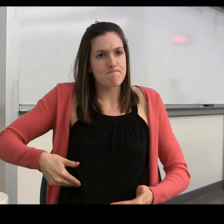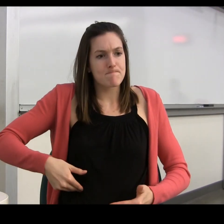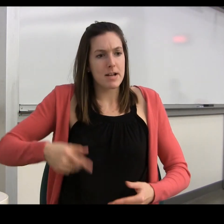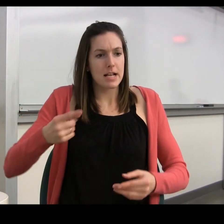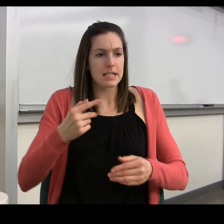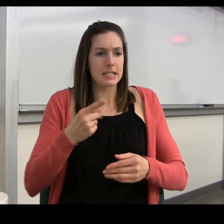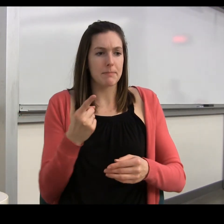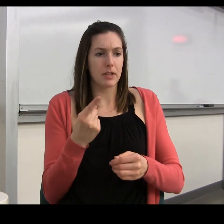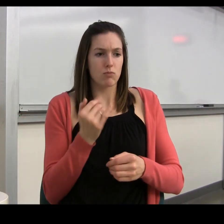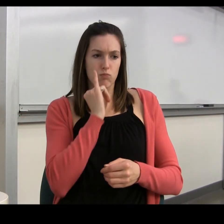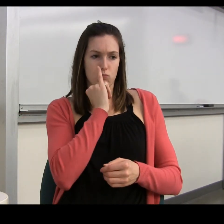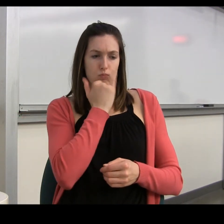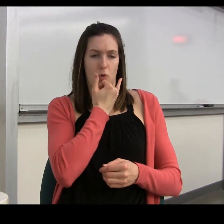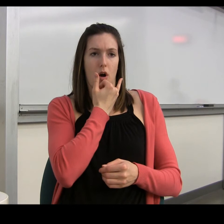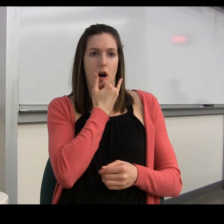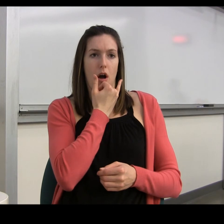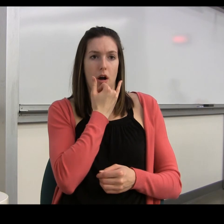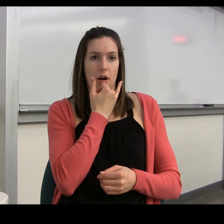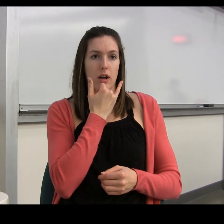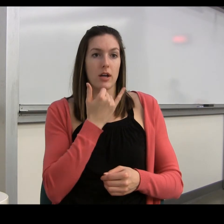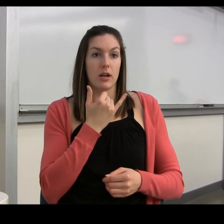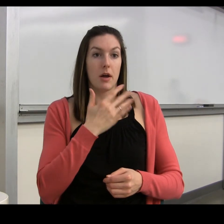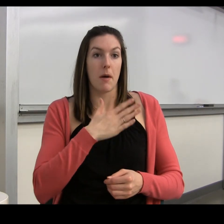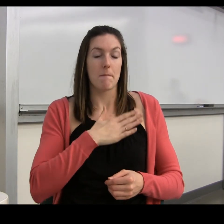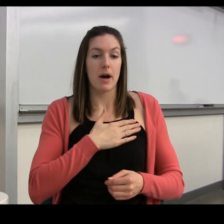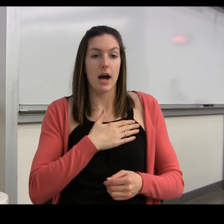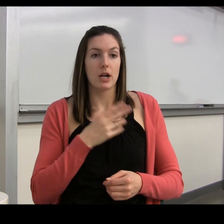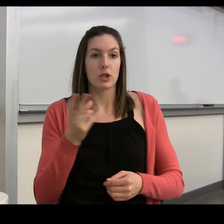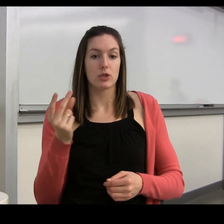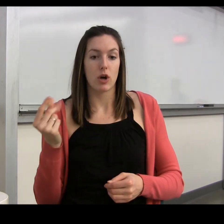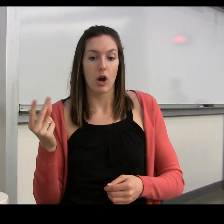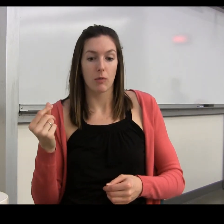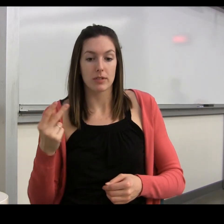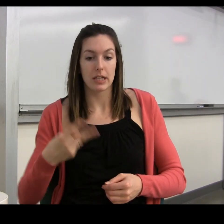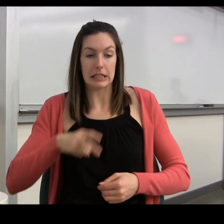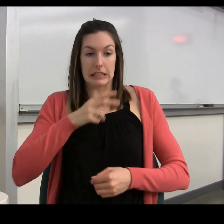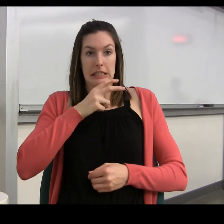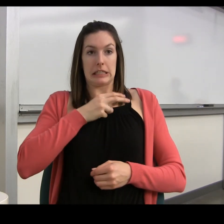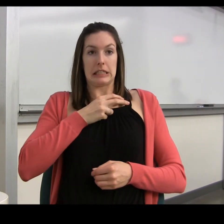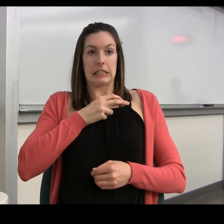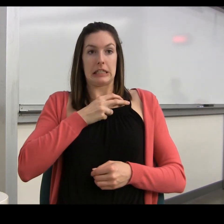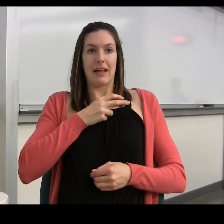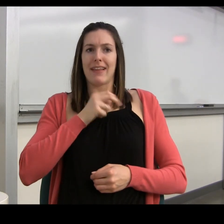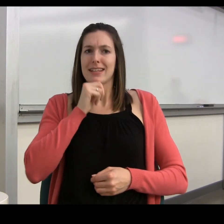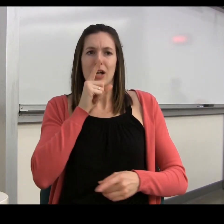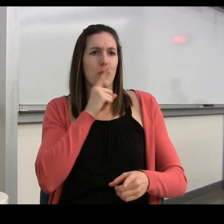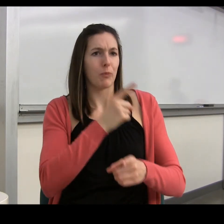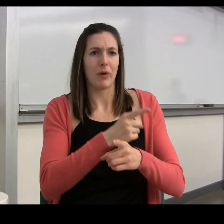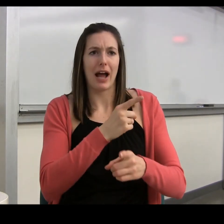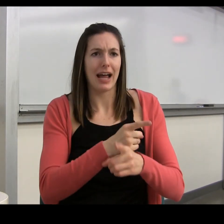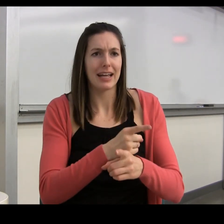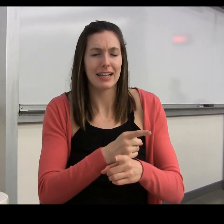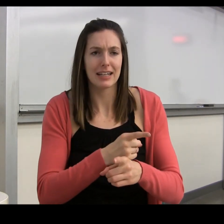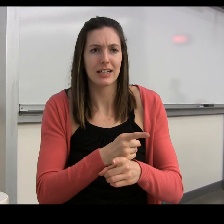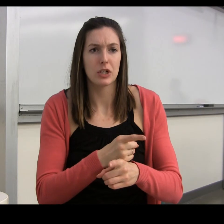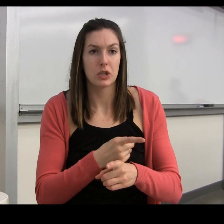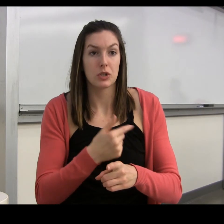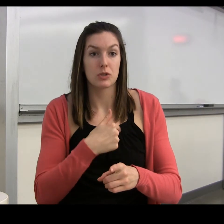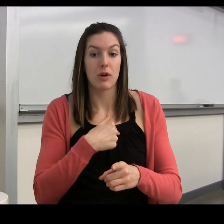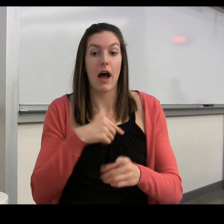pains, that I felt like my dog was laying on my chest when I woke up. That's just not right. So I found this cardiologist who, like